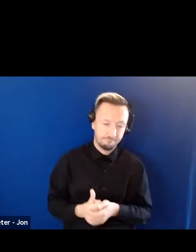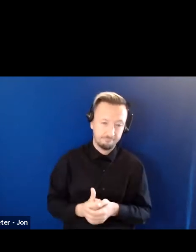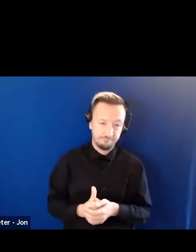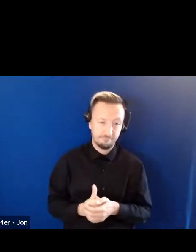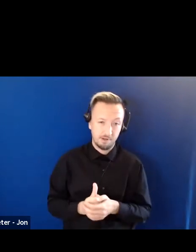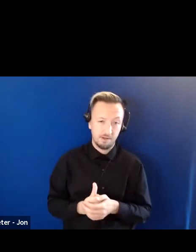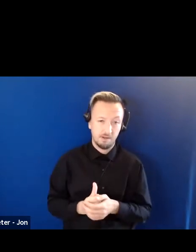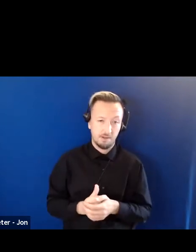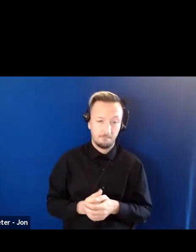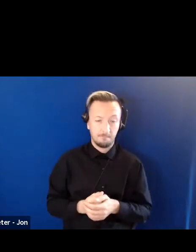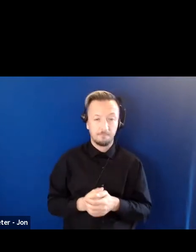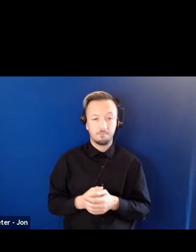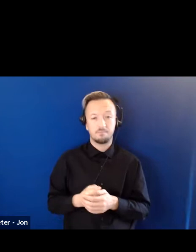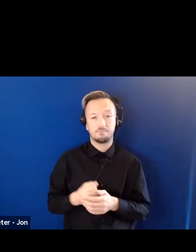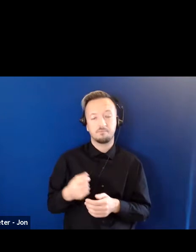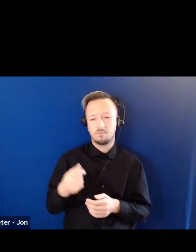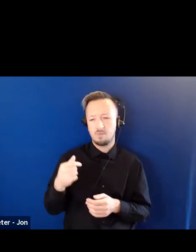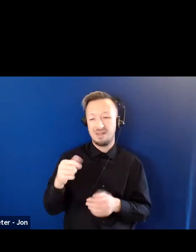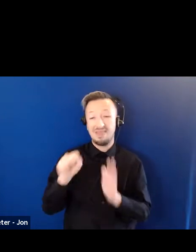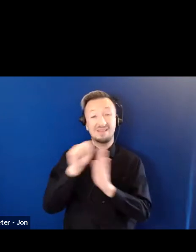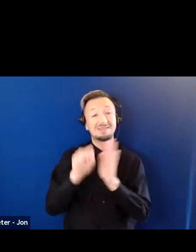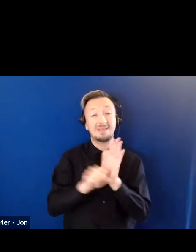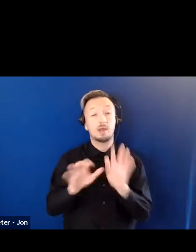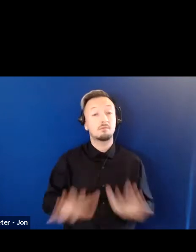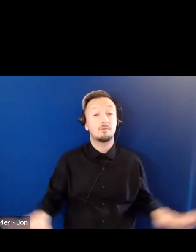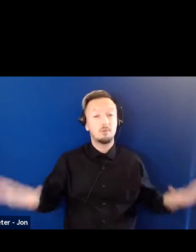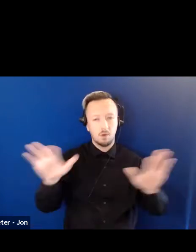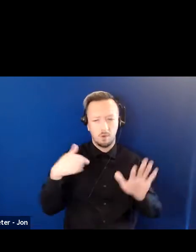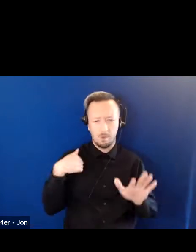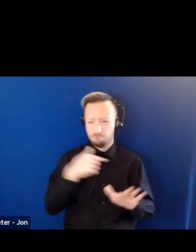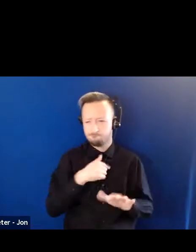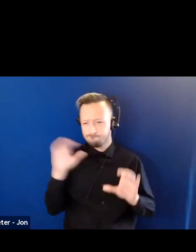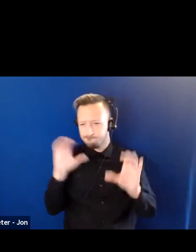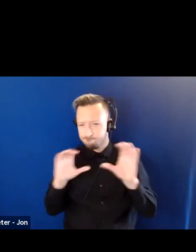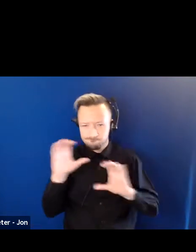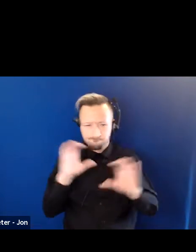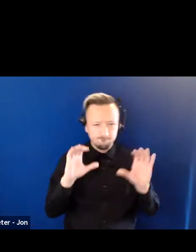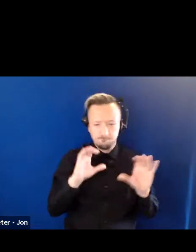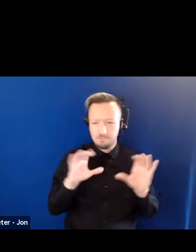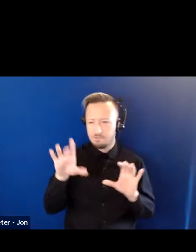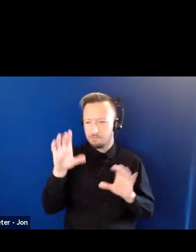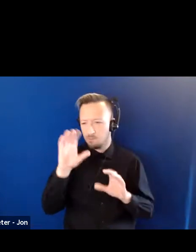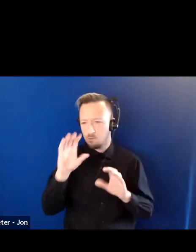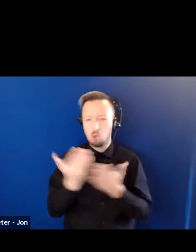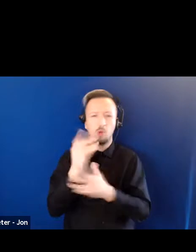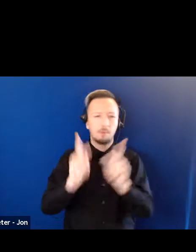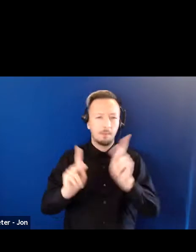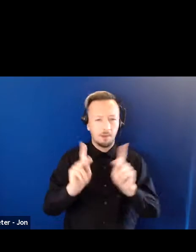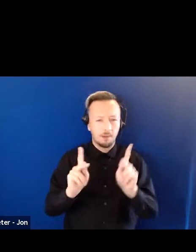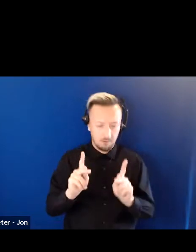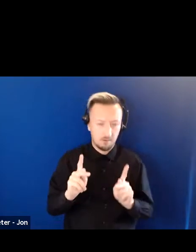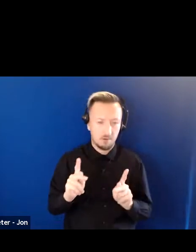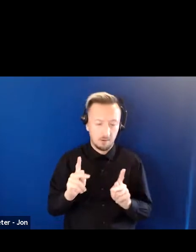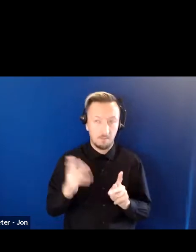We're constantly looking for people around our state. For a time there, we had what